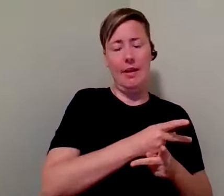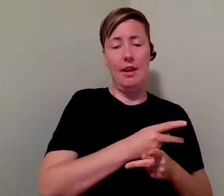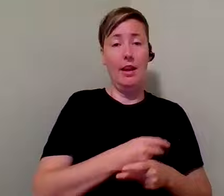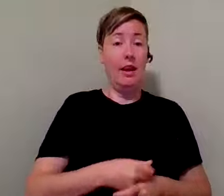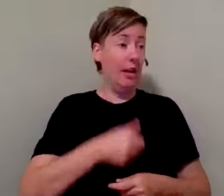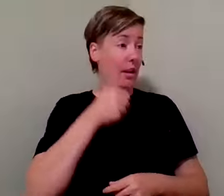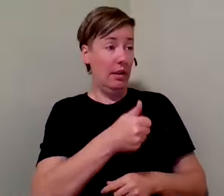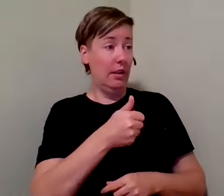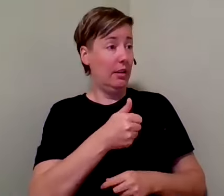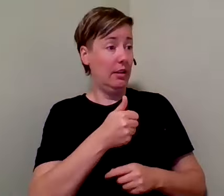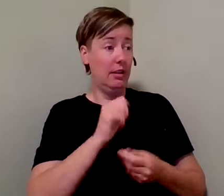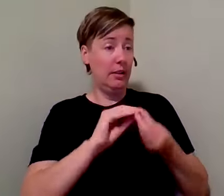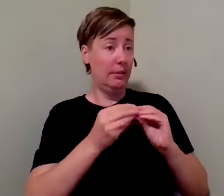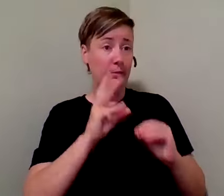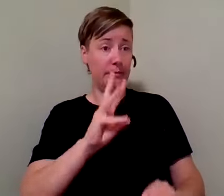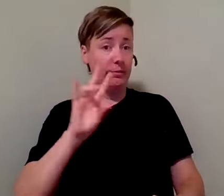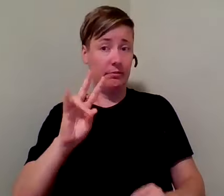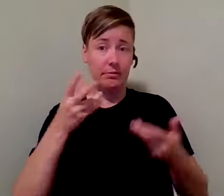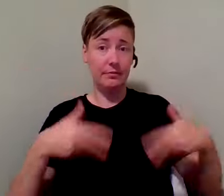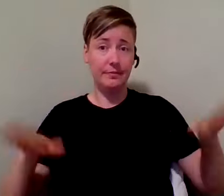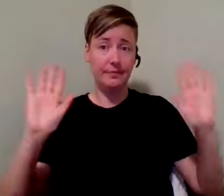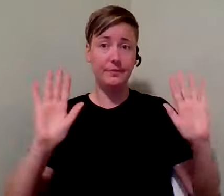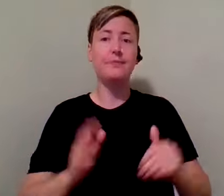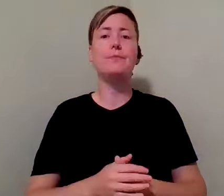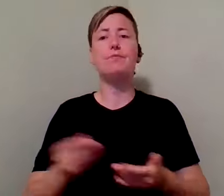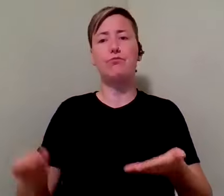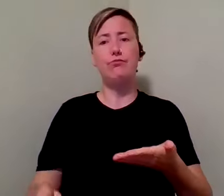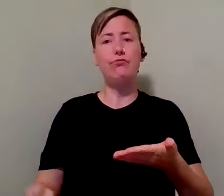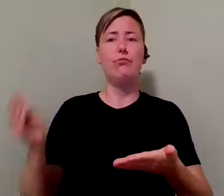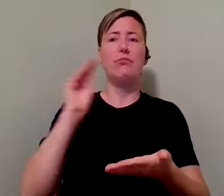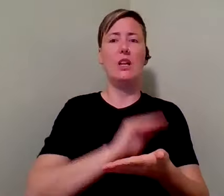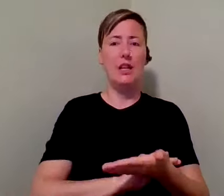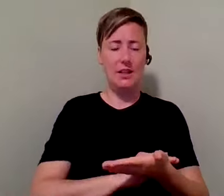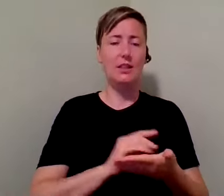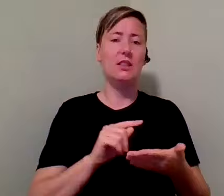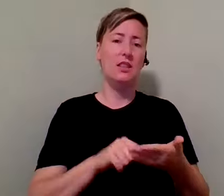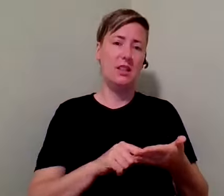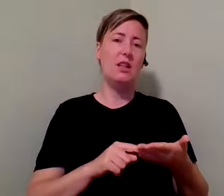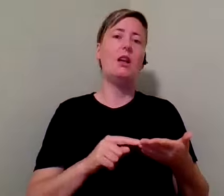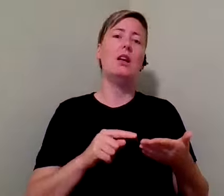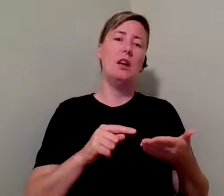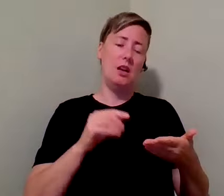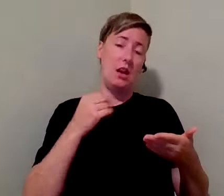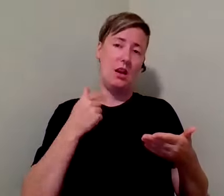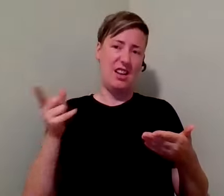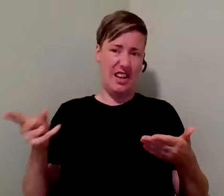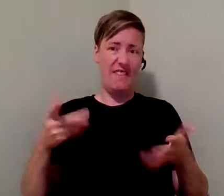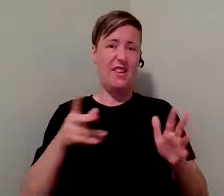done with step 6 and 7. And then he flipped the page over and there was a whole list of amends that he had written. I'm just sharing